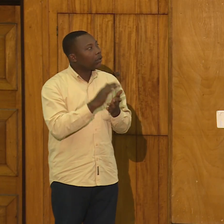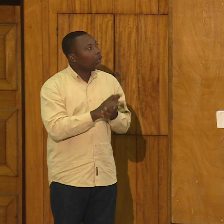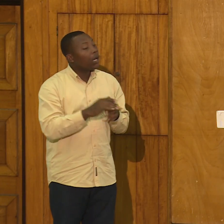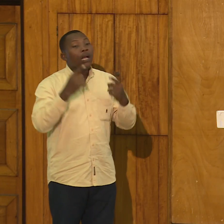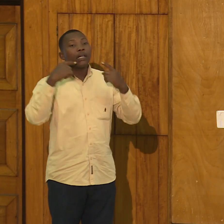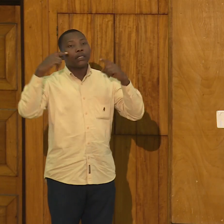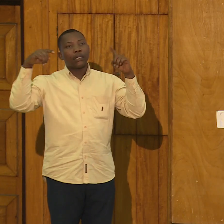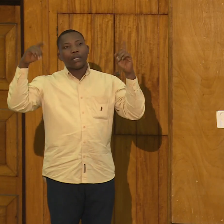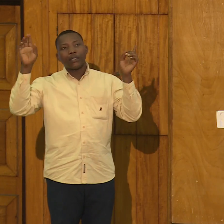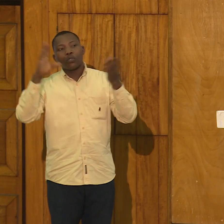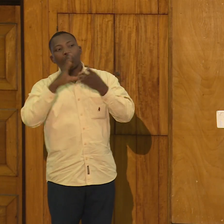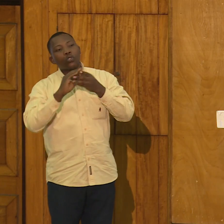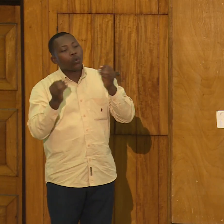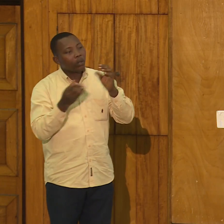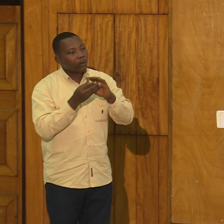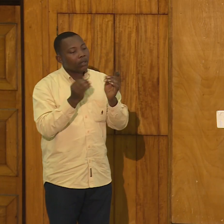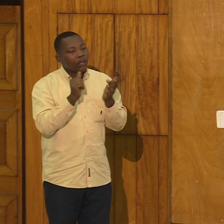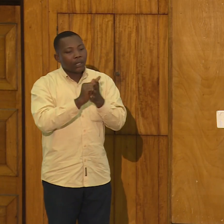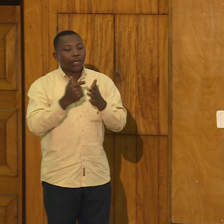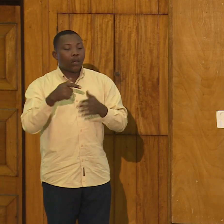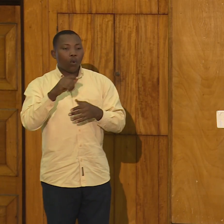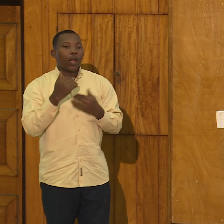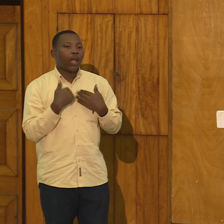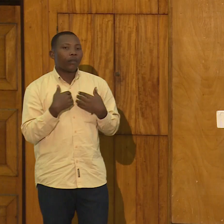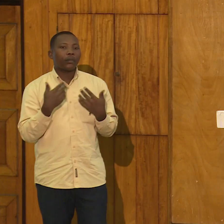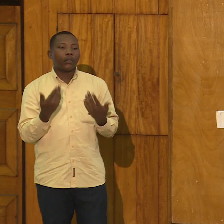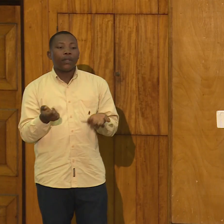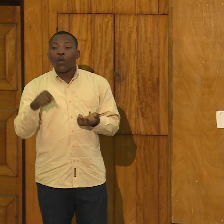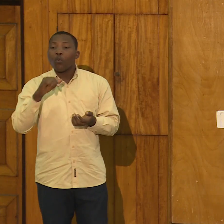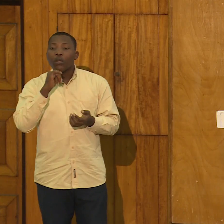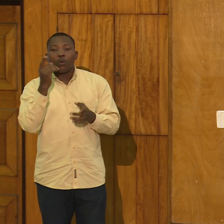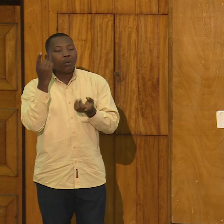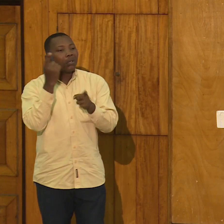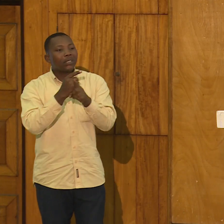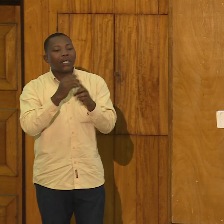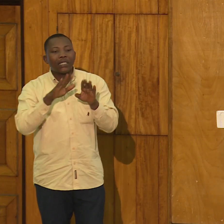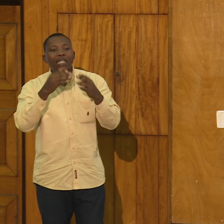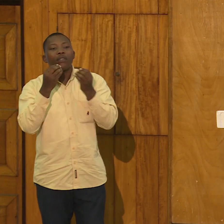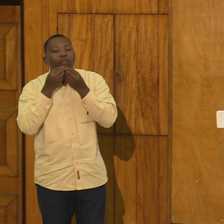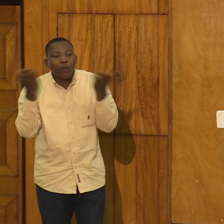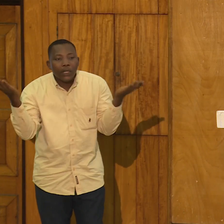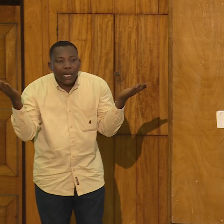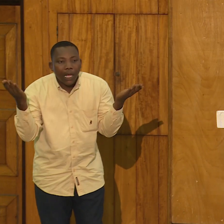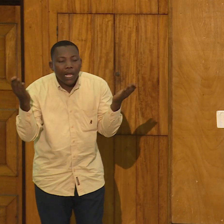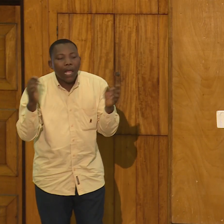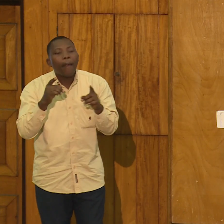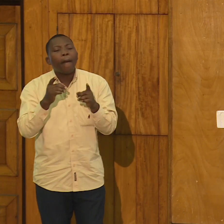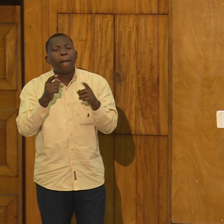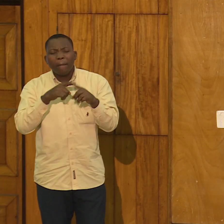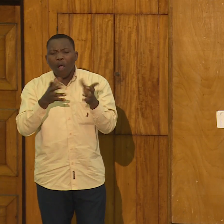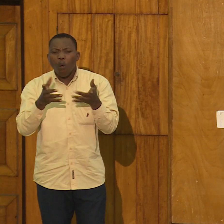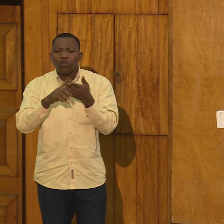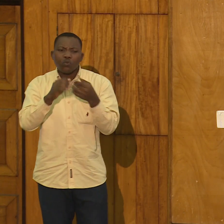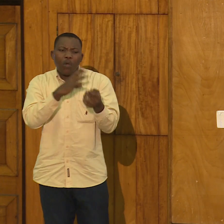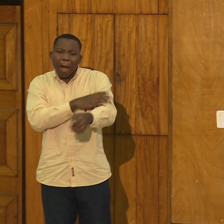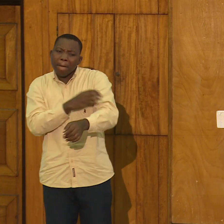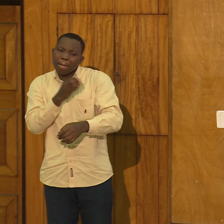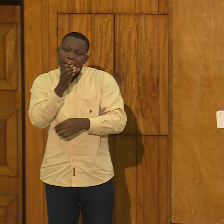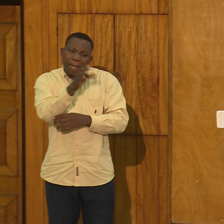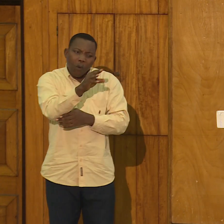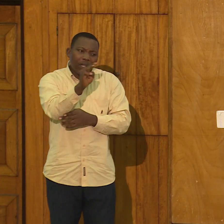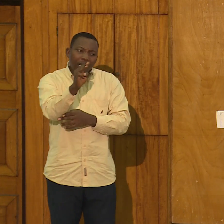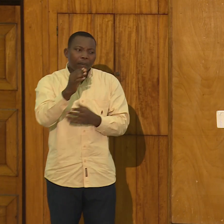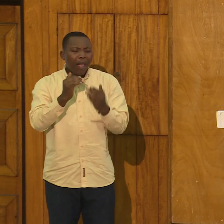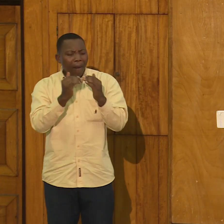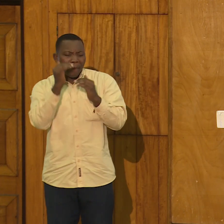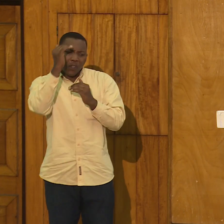success stories that we have, because we're not only looking at giving information, but we want to empower these young people beyond. So we